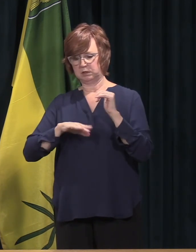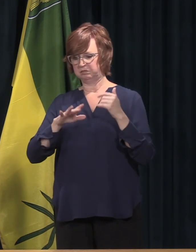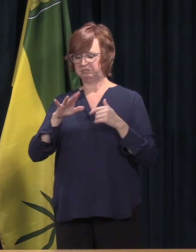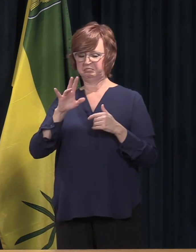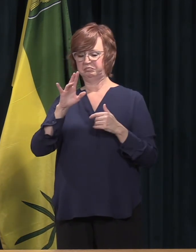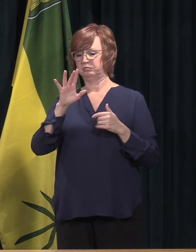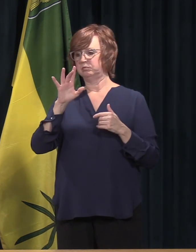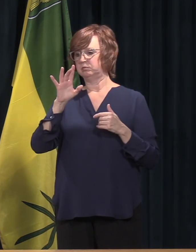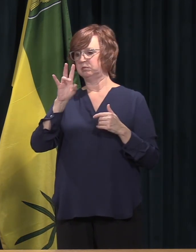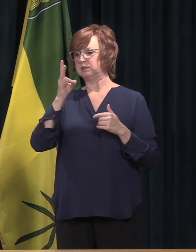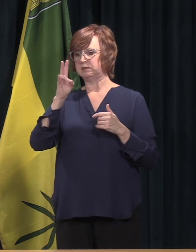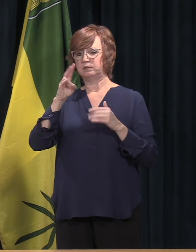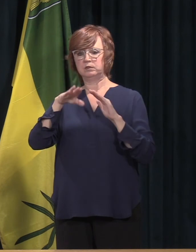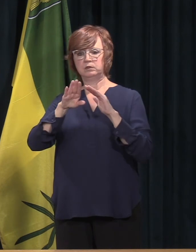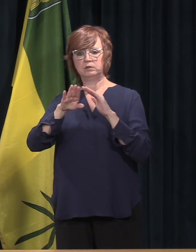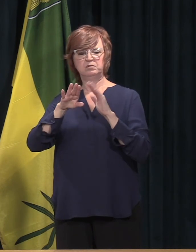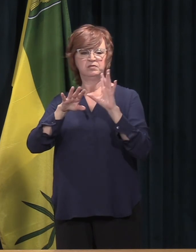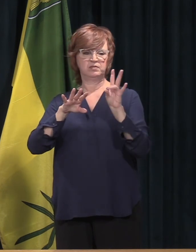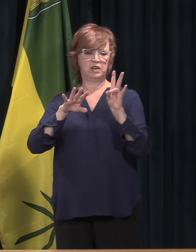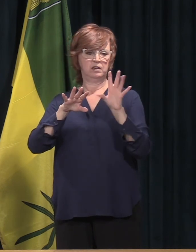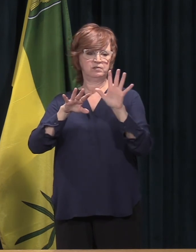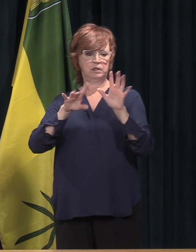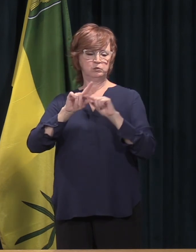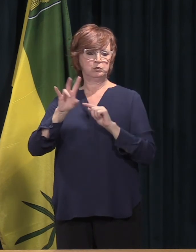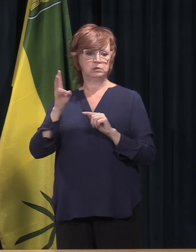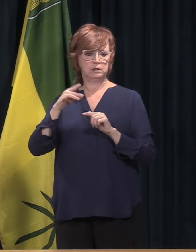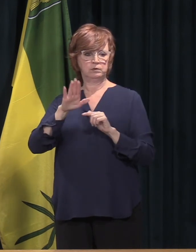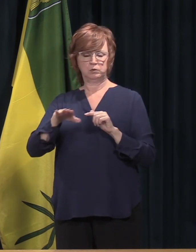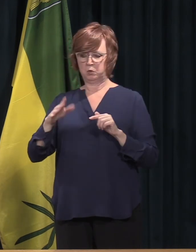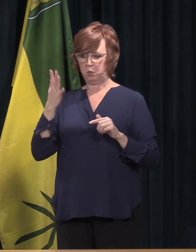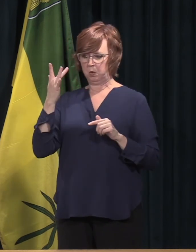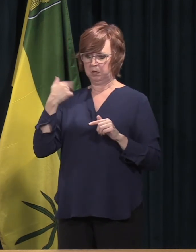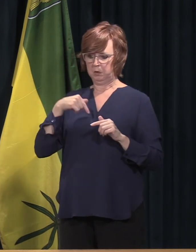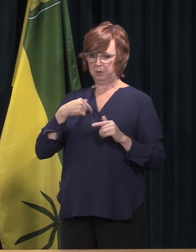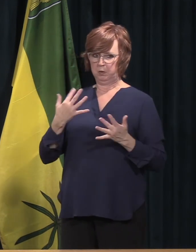children. Why are we waiting to do this?